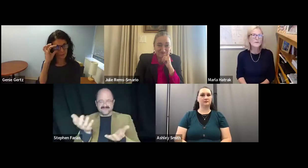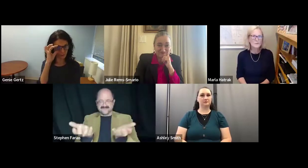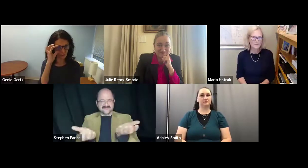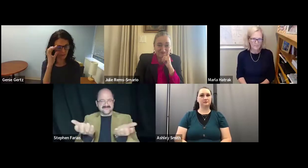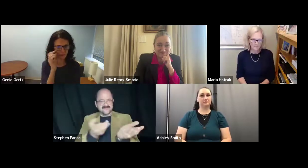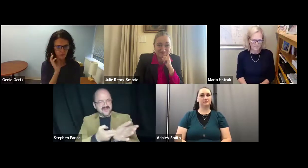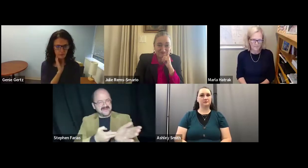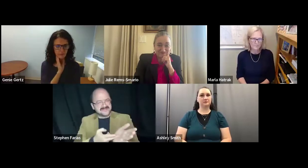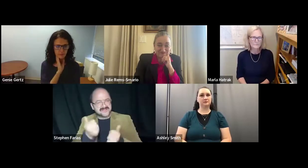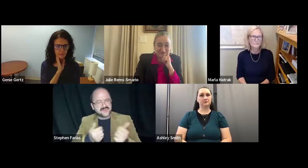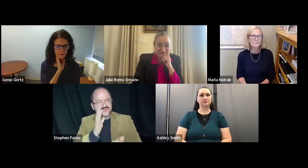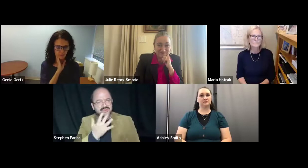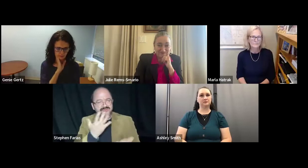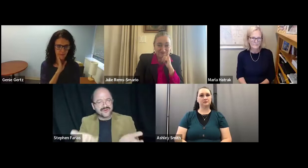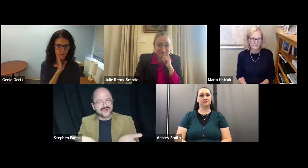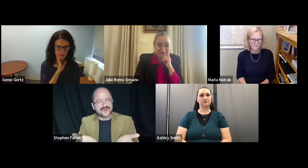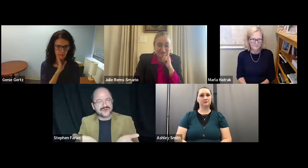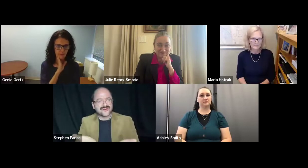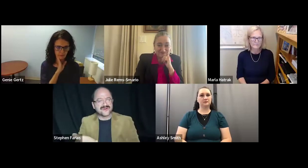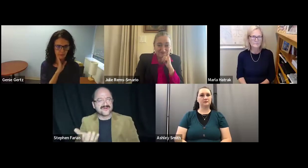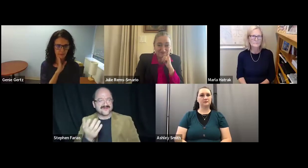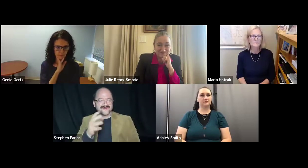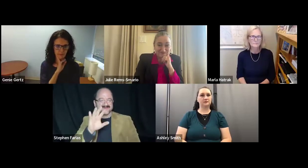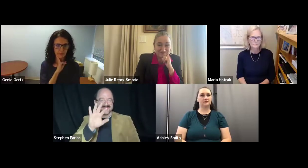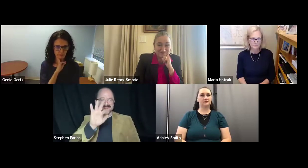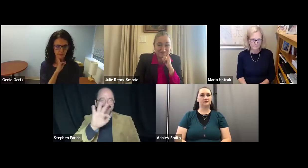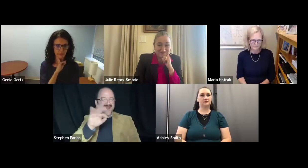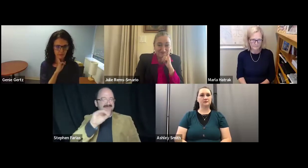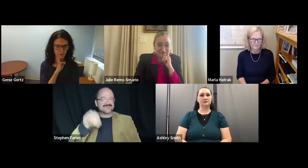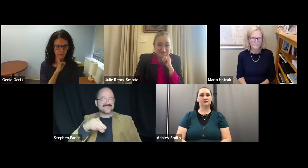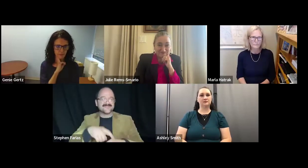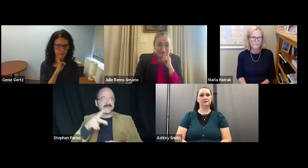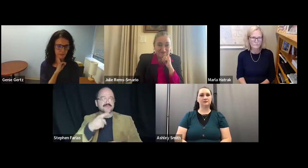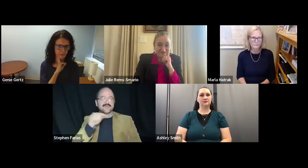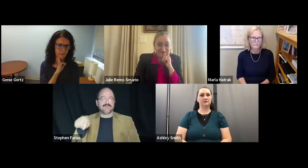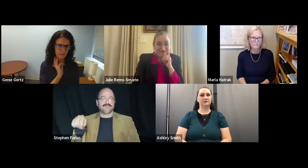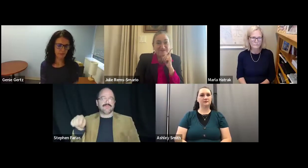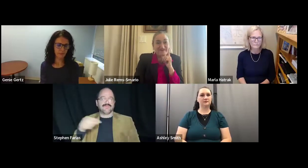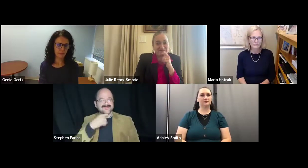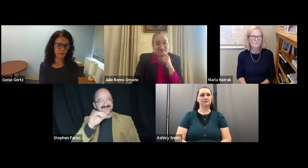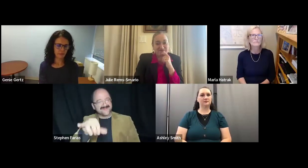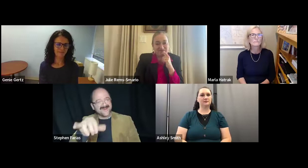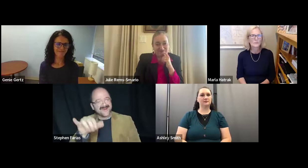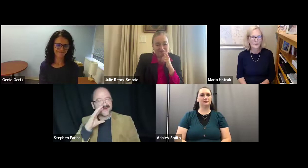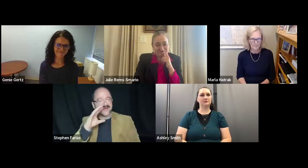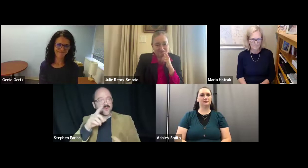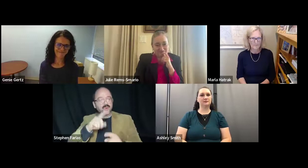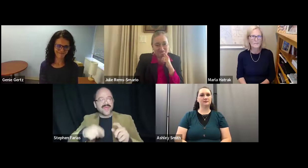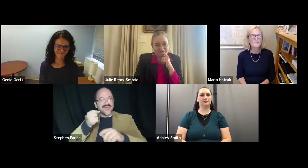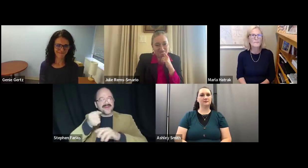about ASL poetry for those 3 to 5 hours. How would you prefer that child to use their time? The majority of people